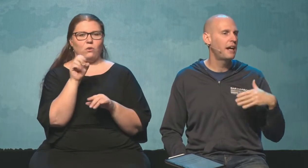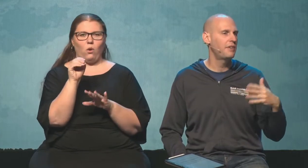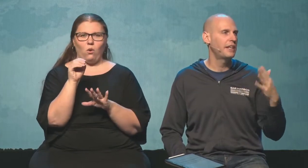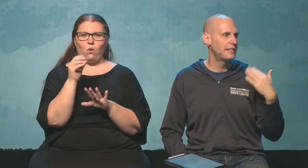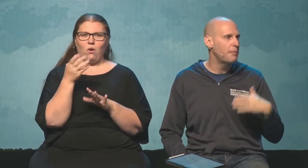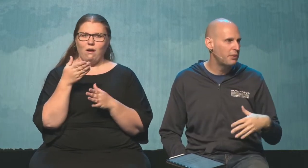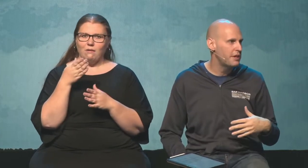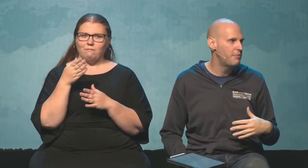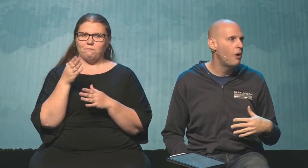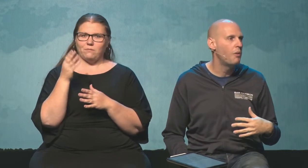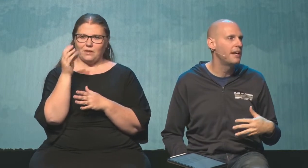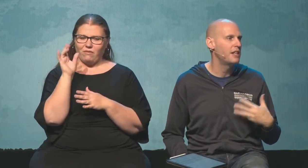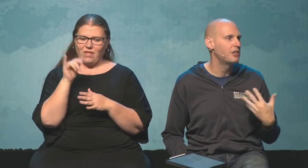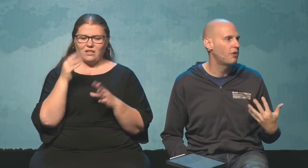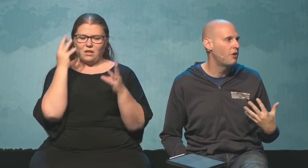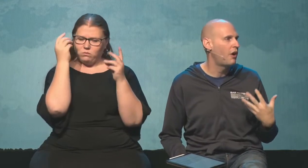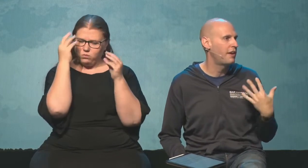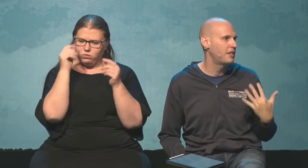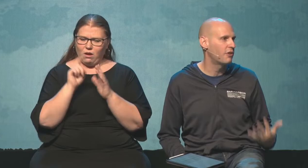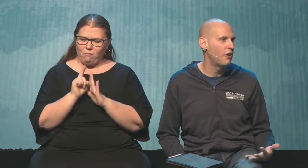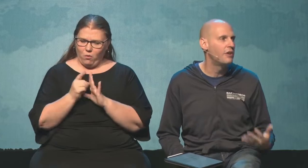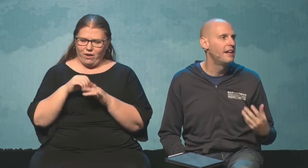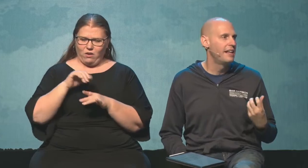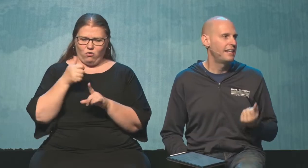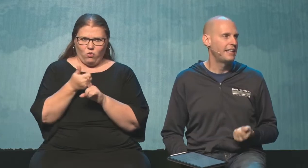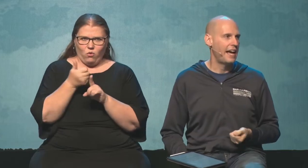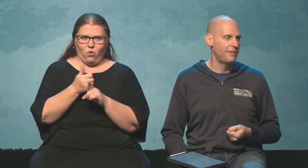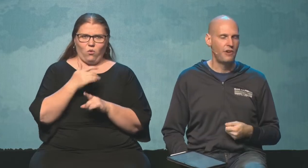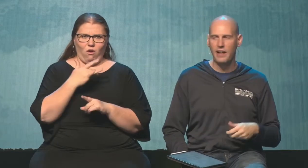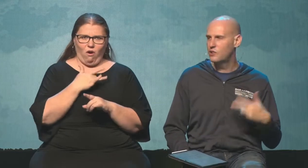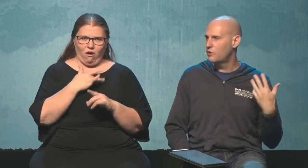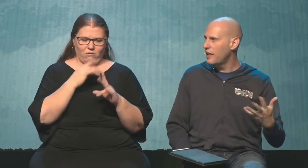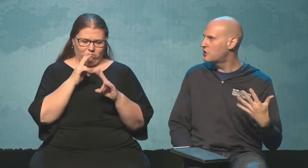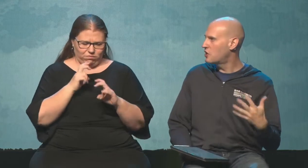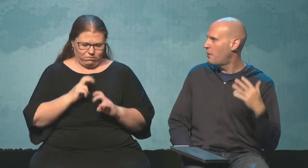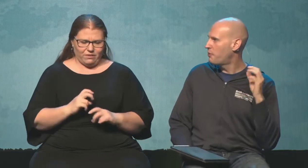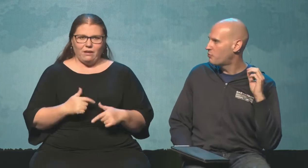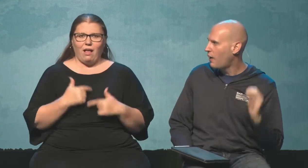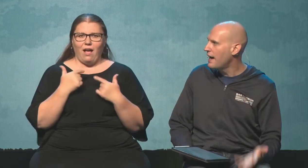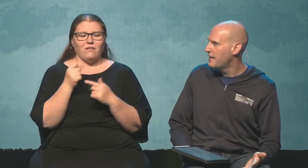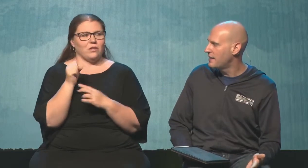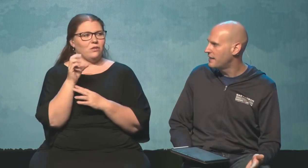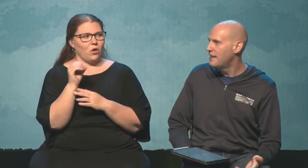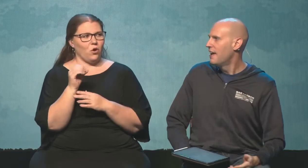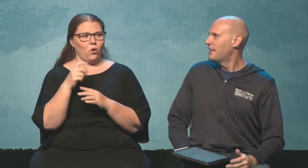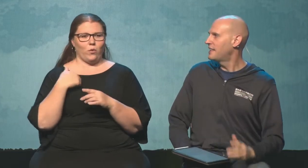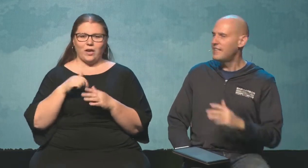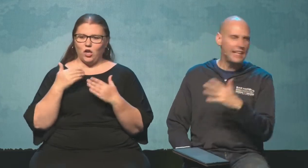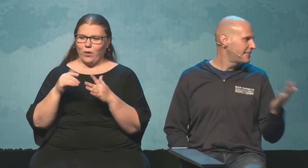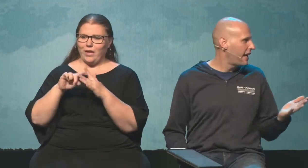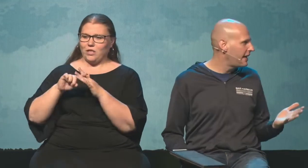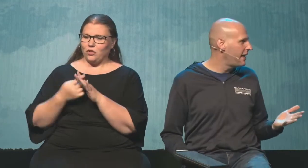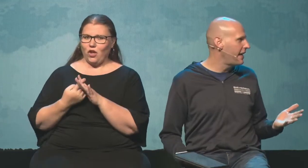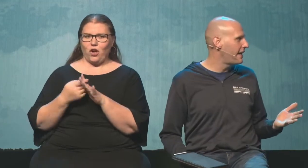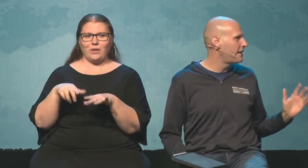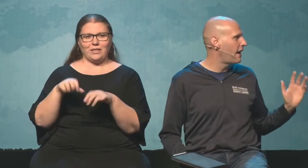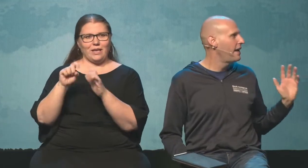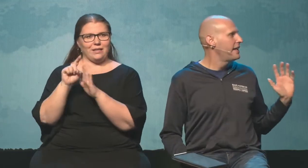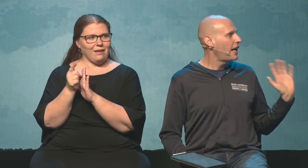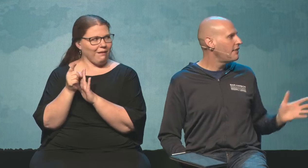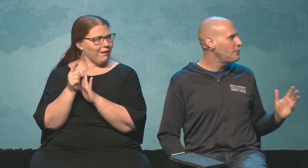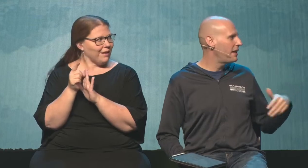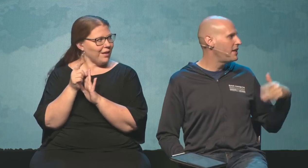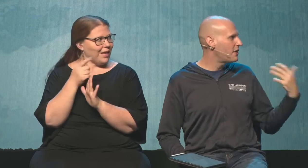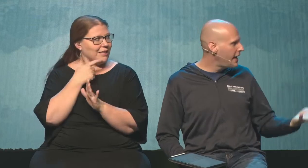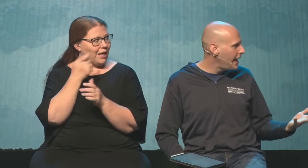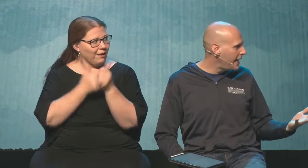this be kind of a contemplative moment in your own heart, in your own life. All right, so let's jump right in. Let's take a second and